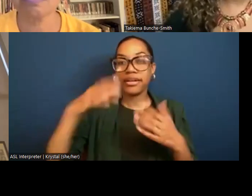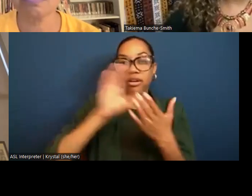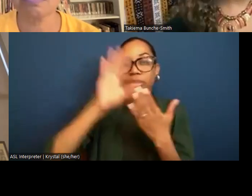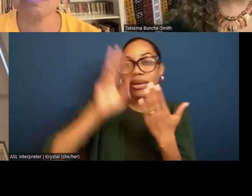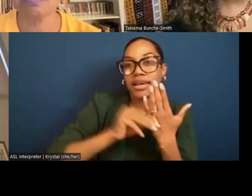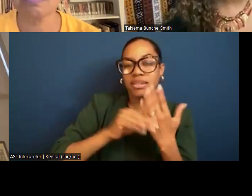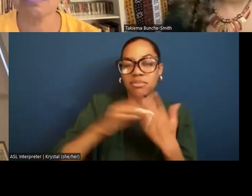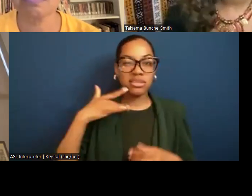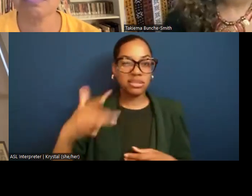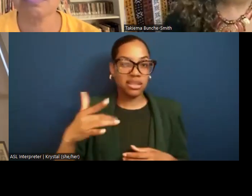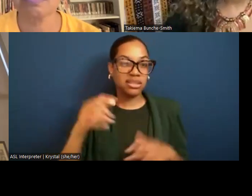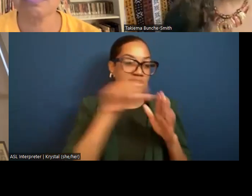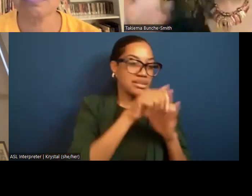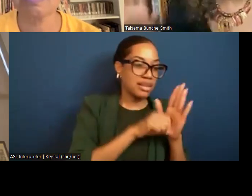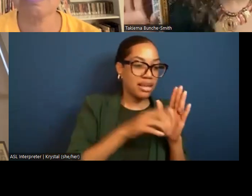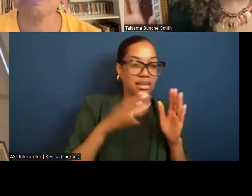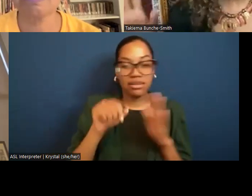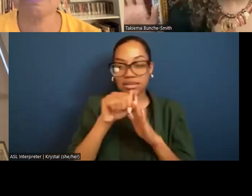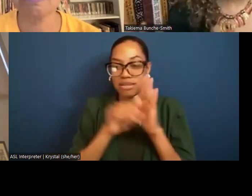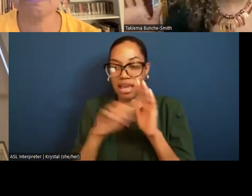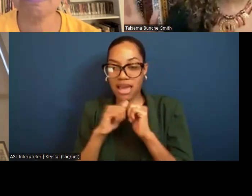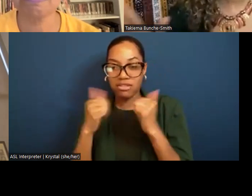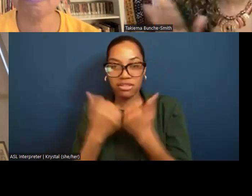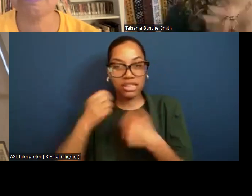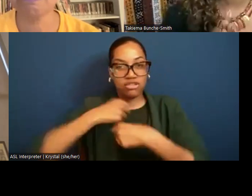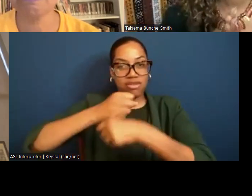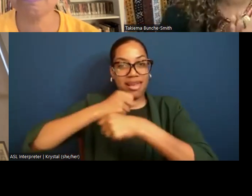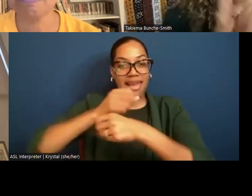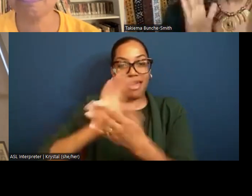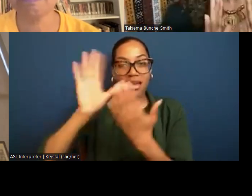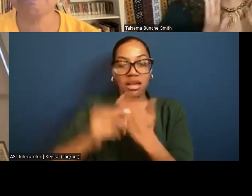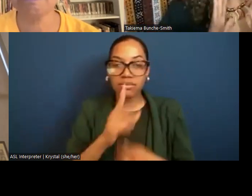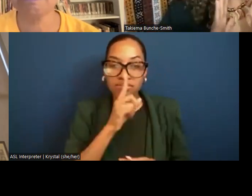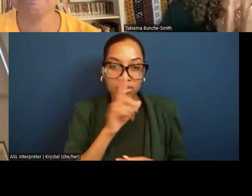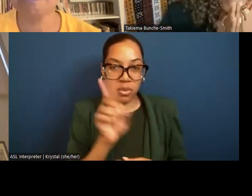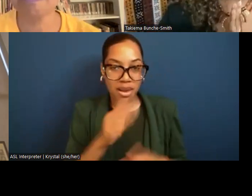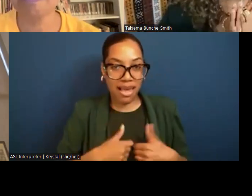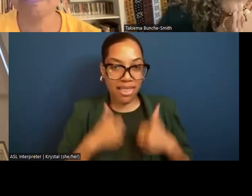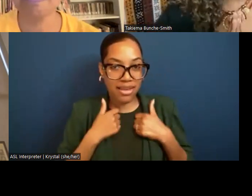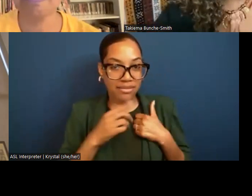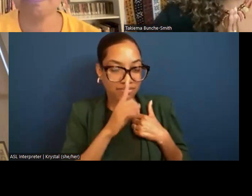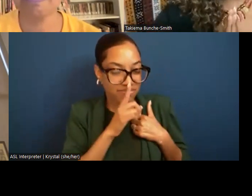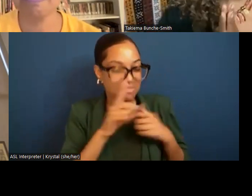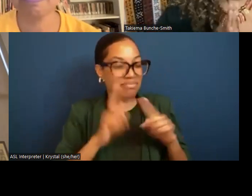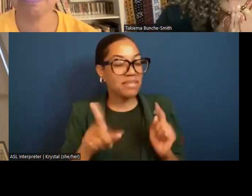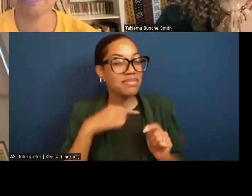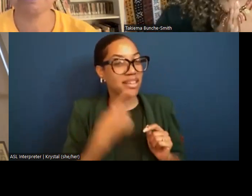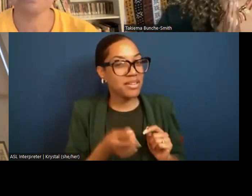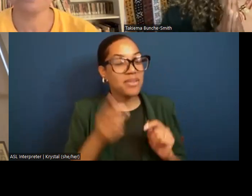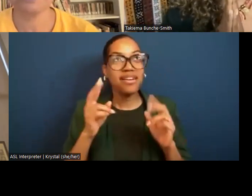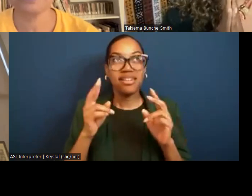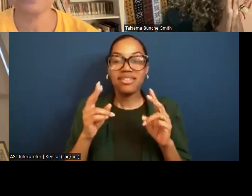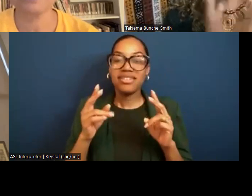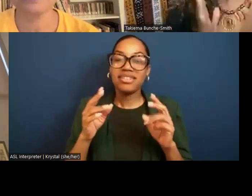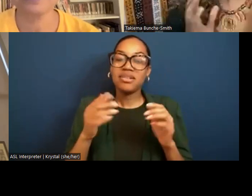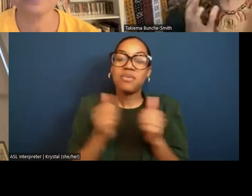agencies. I'm not going to tell y'all where I am, but I'm speaking very specifically about a city that I'm very familiar with. But right,